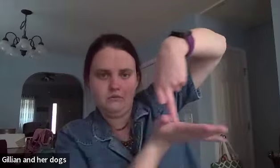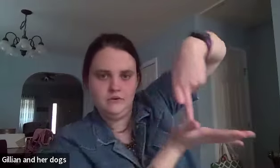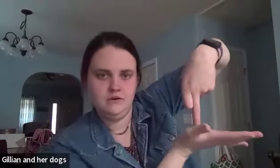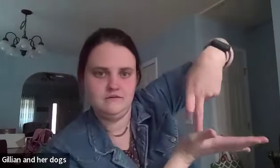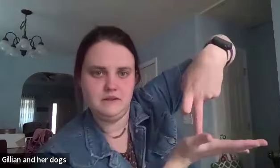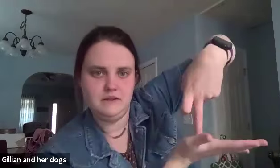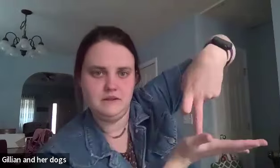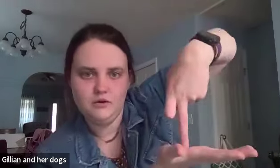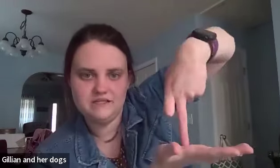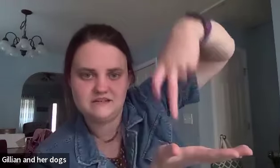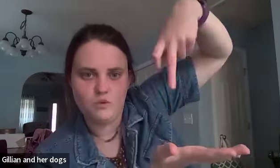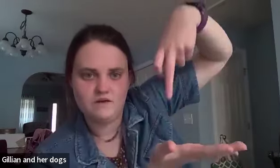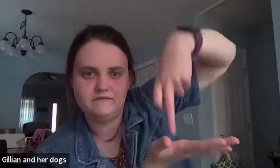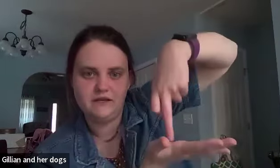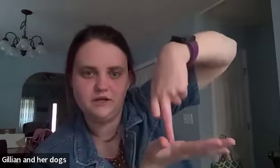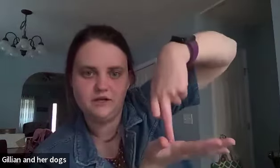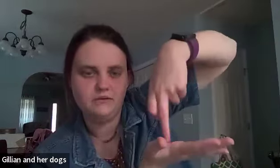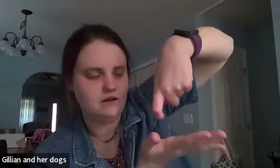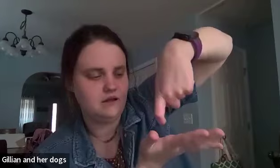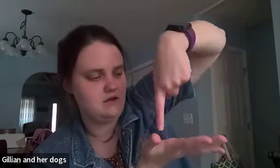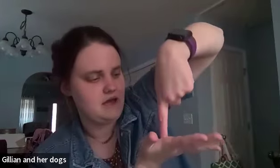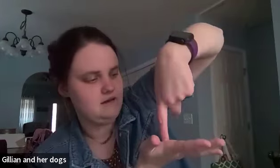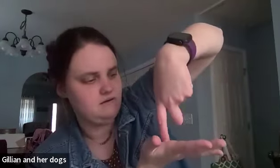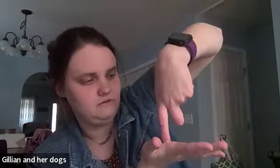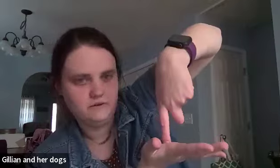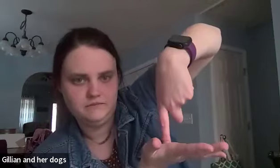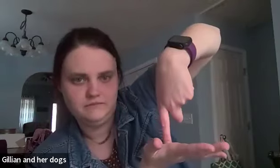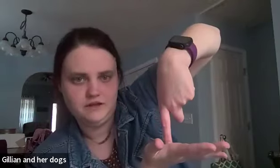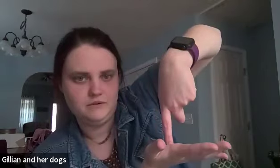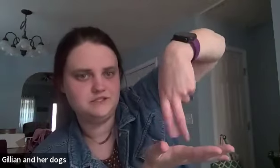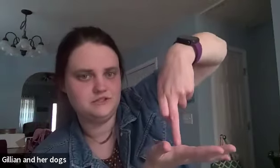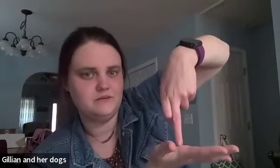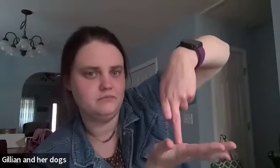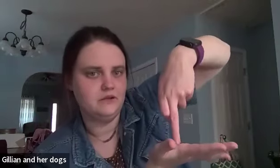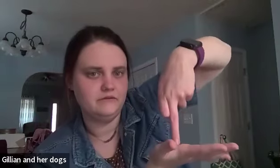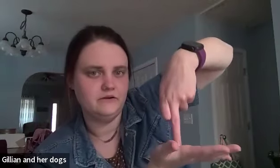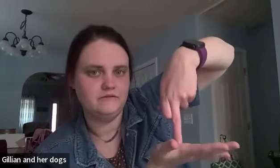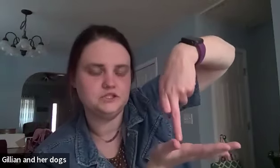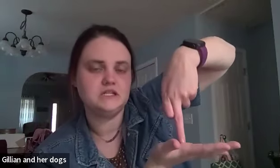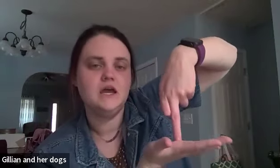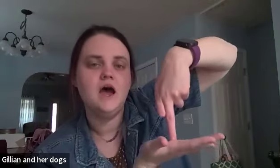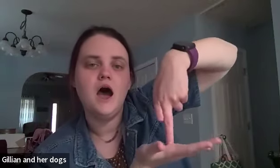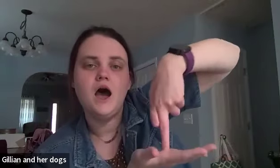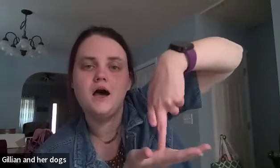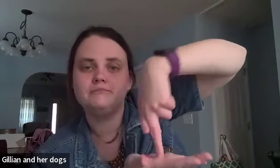flamingo, flamingo, where it's like the one finger and all that. Well, no, it's usually the middle finger, unfortunately.